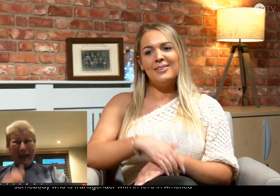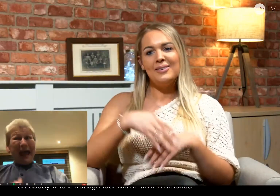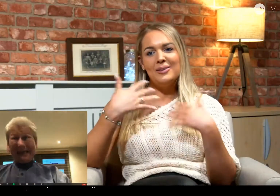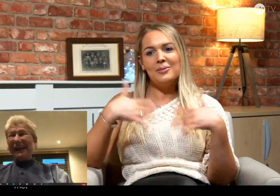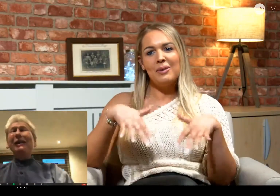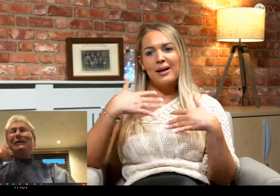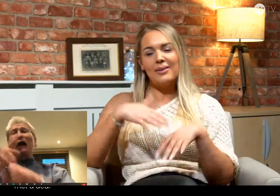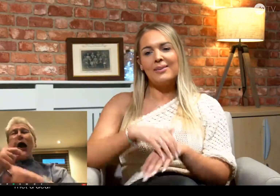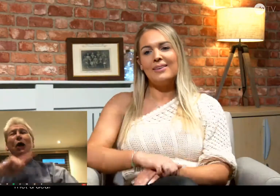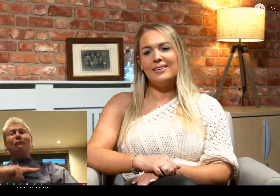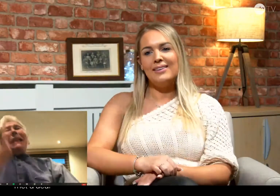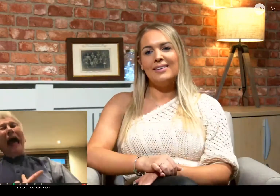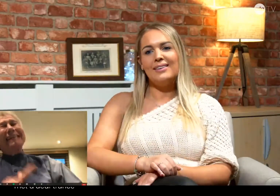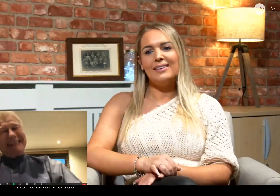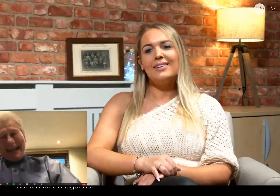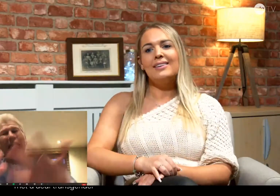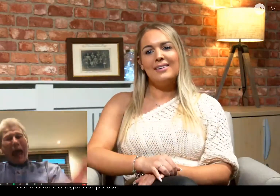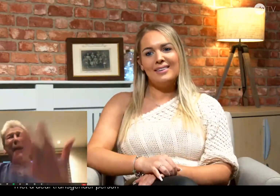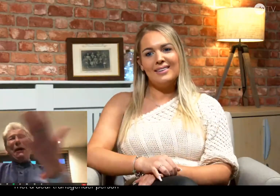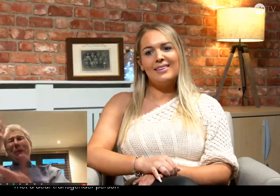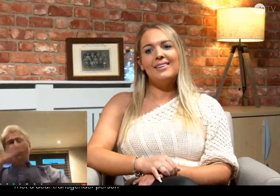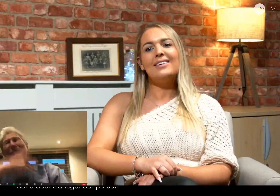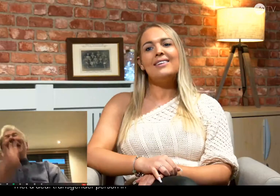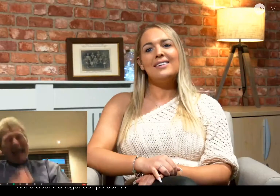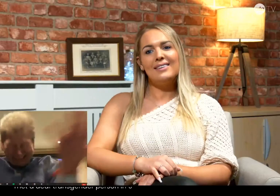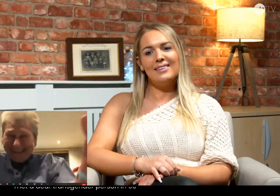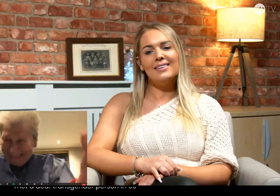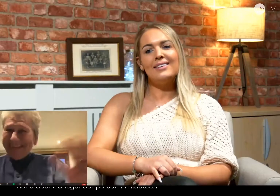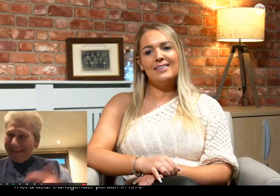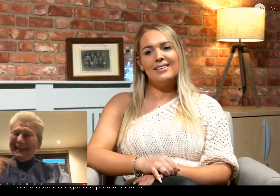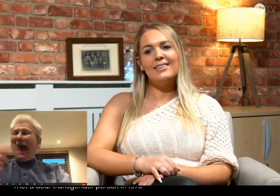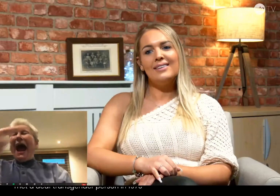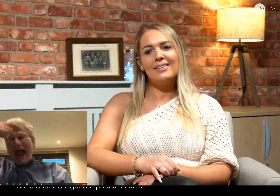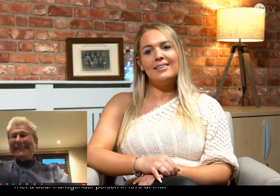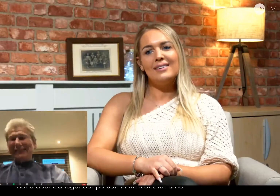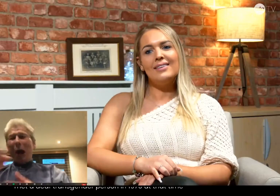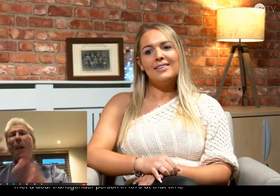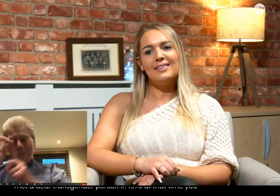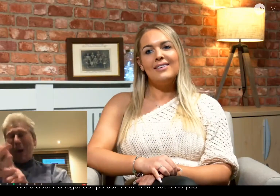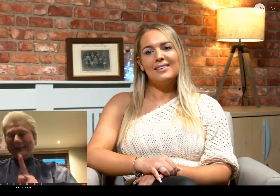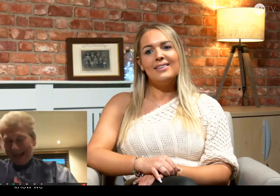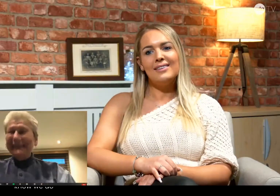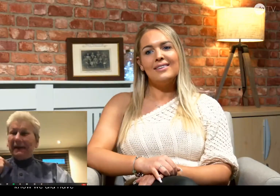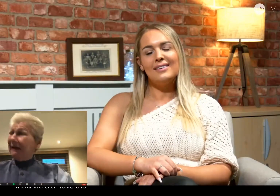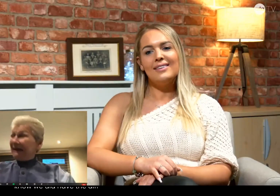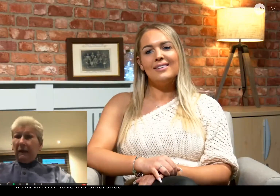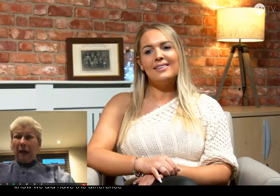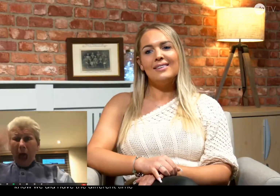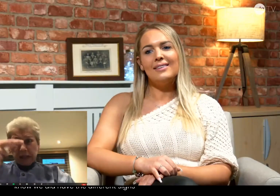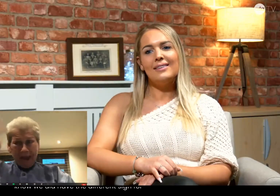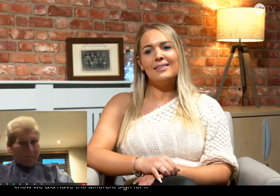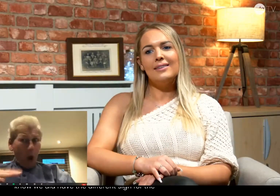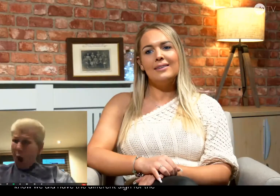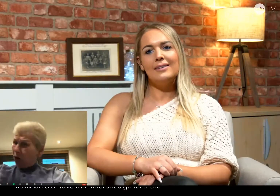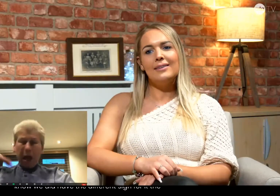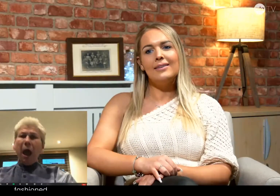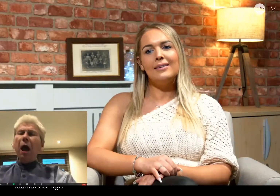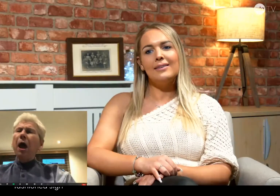transgender person in 1975. At that time, you know, we did have the different sign for it, the old-fashioned sign, and that's a good point, which I really do